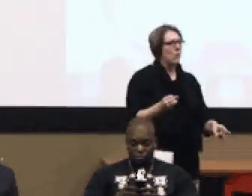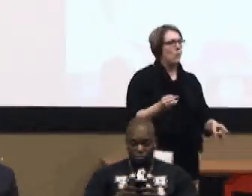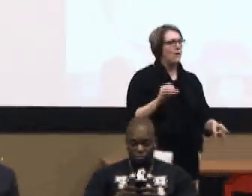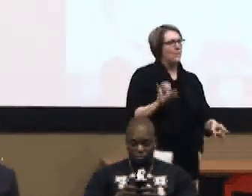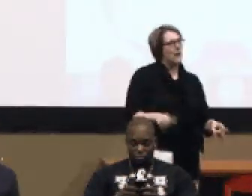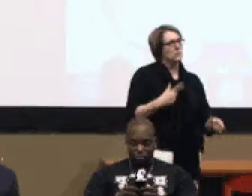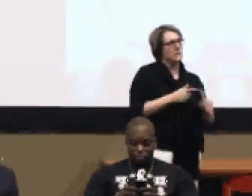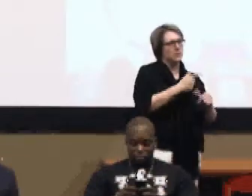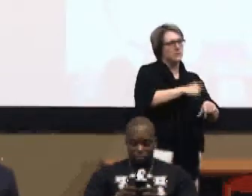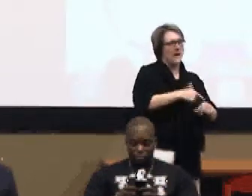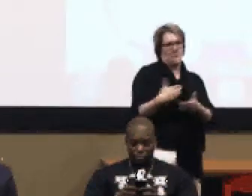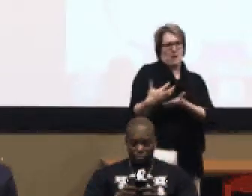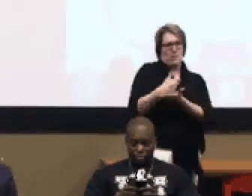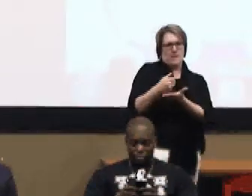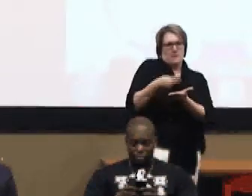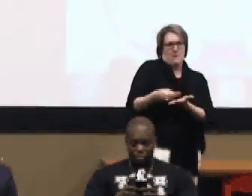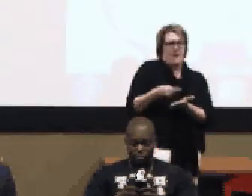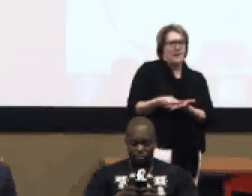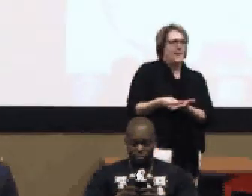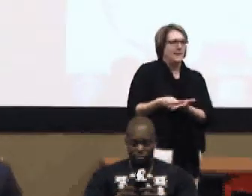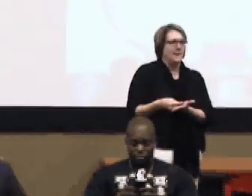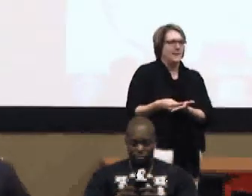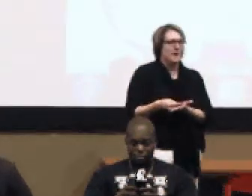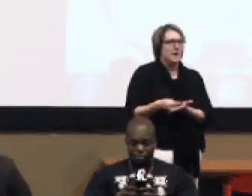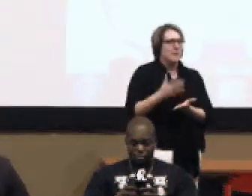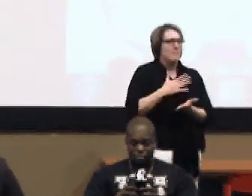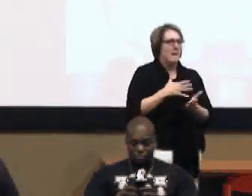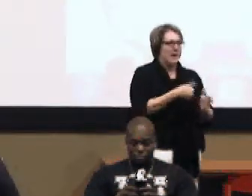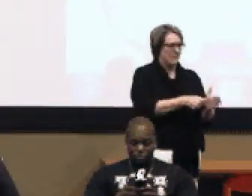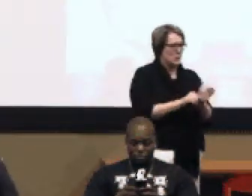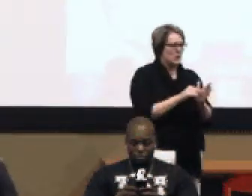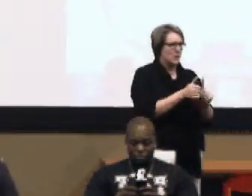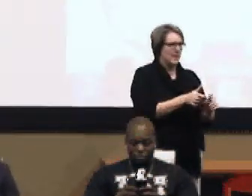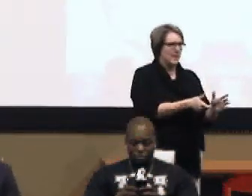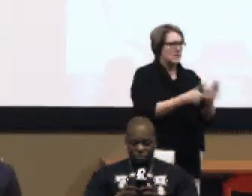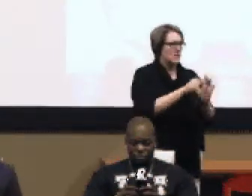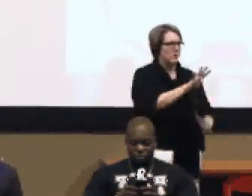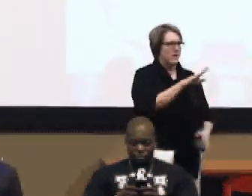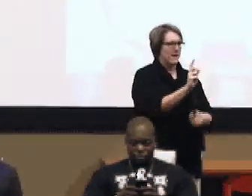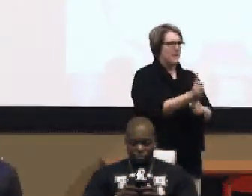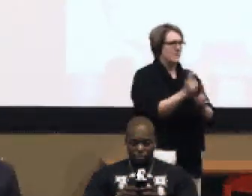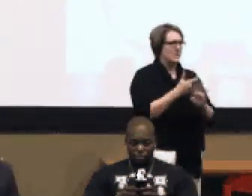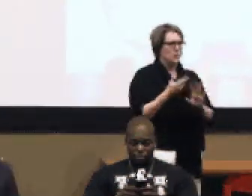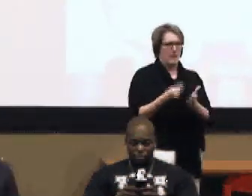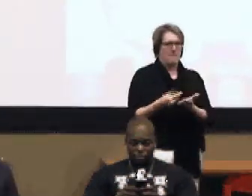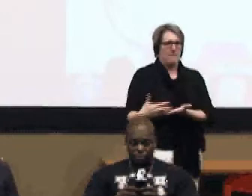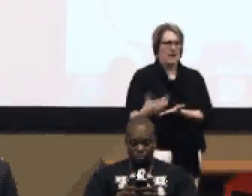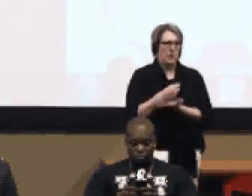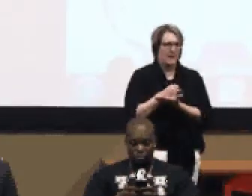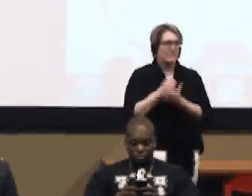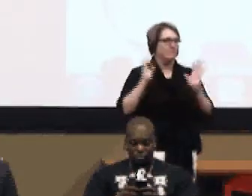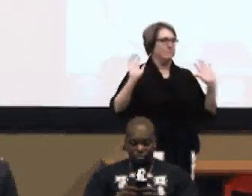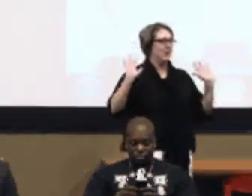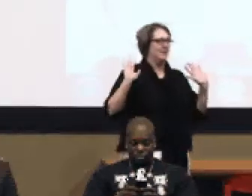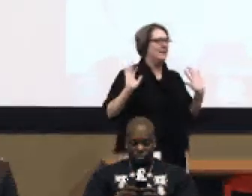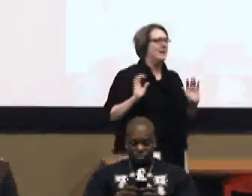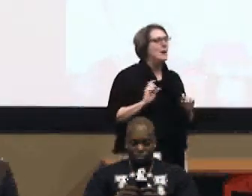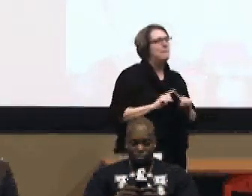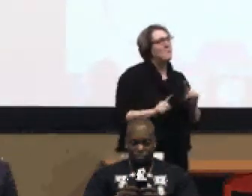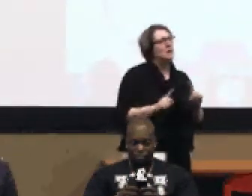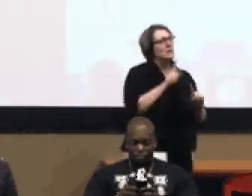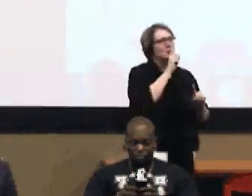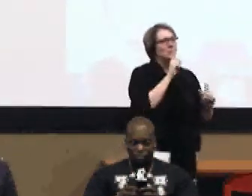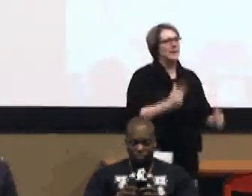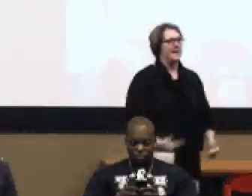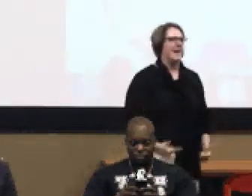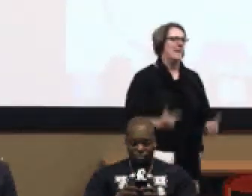that was the first time I raised money. So my impression was that it takes 45 minutes to get money raised. But the